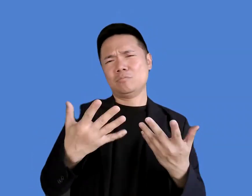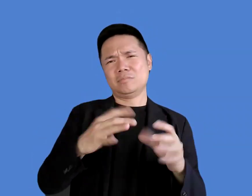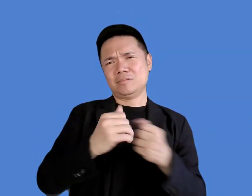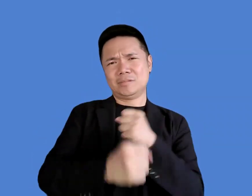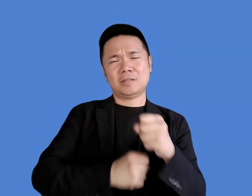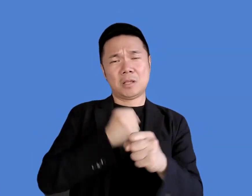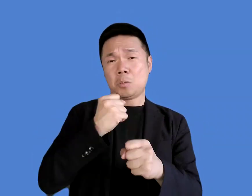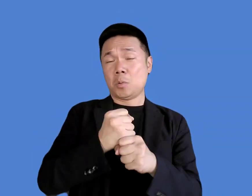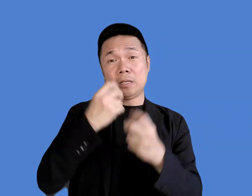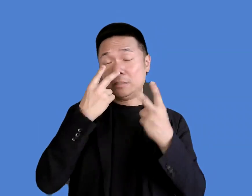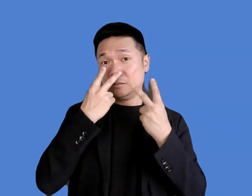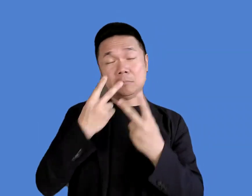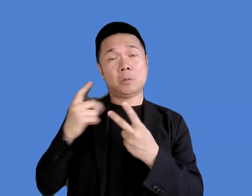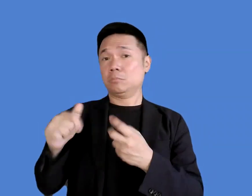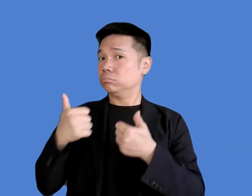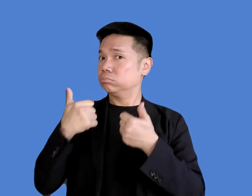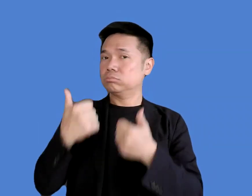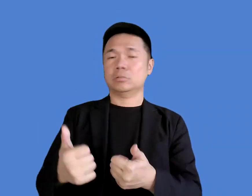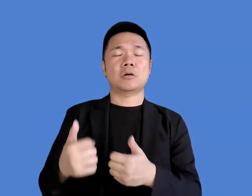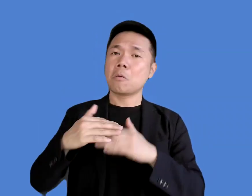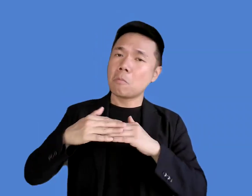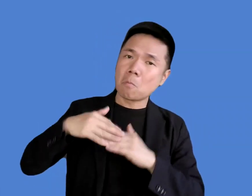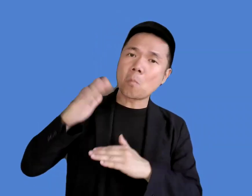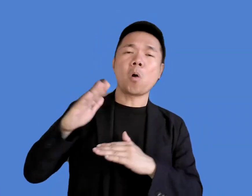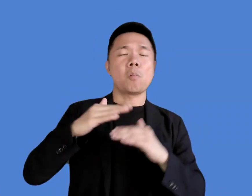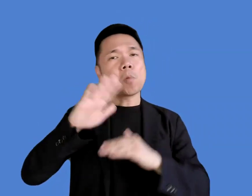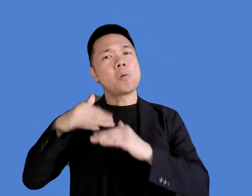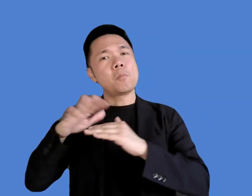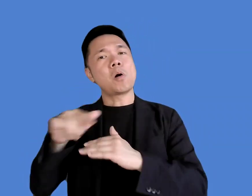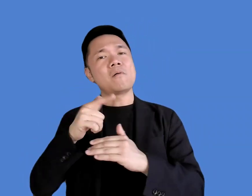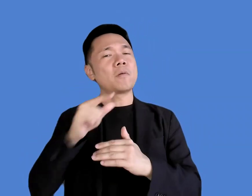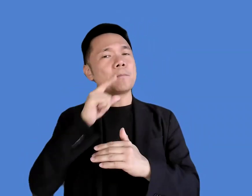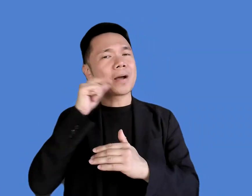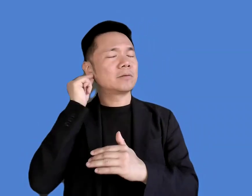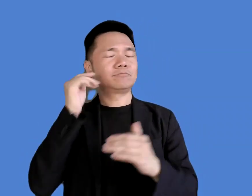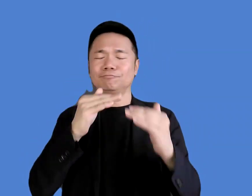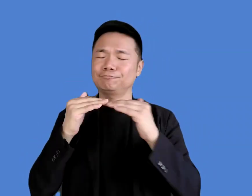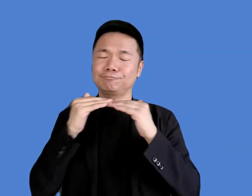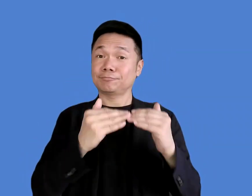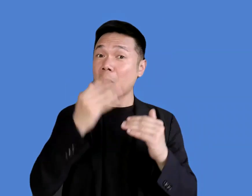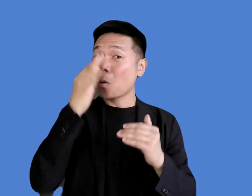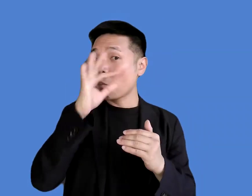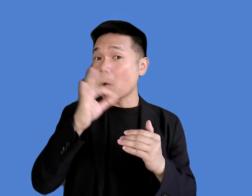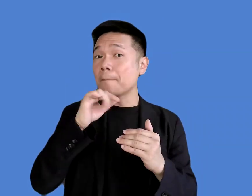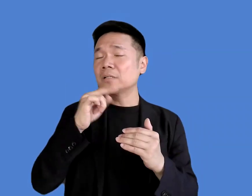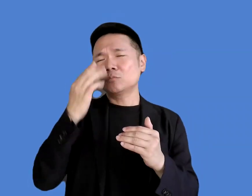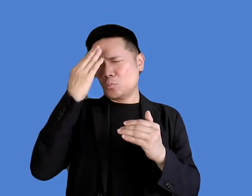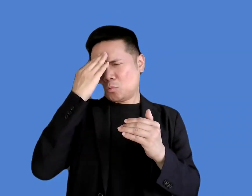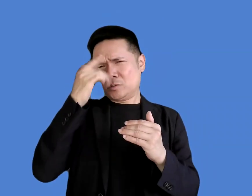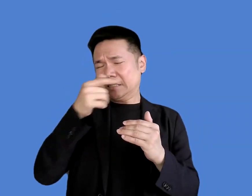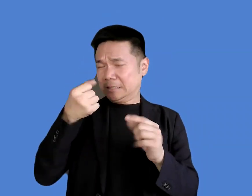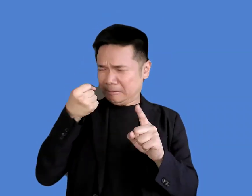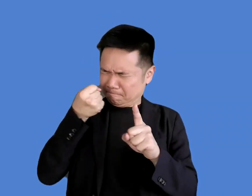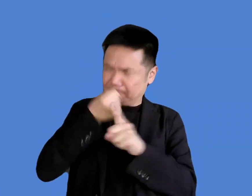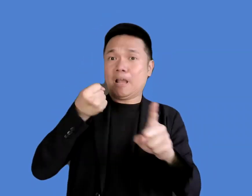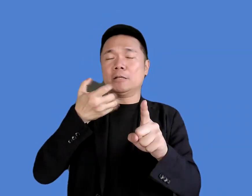enormous interest in the private sector of engaging more on gender equality because many understand the impact this will have